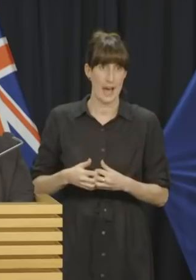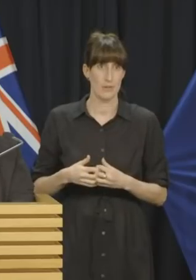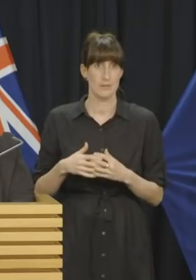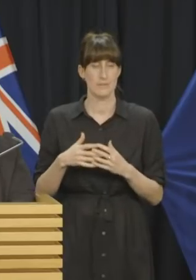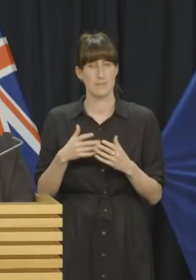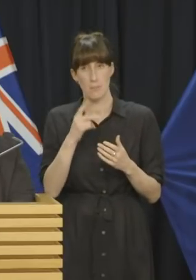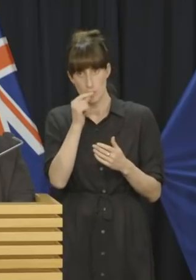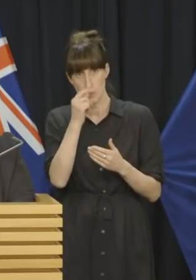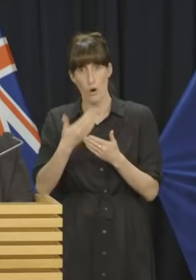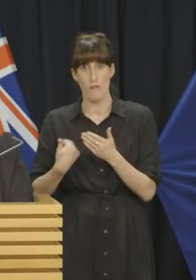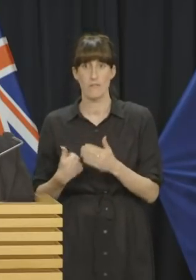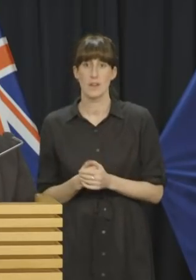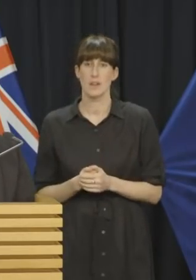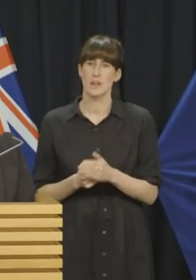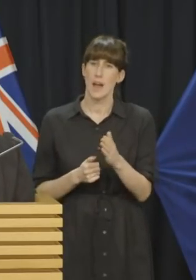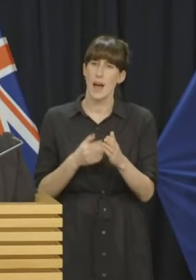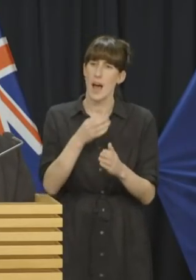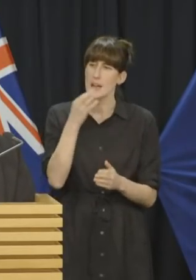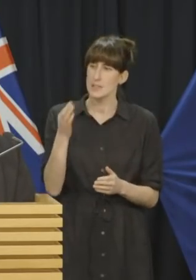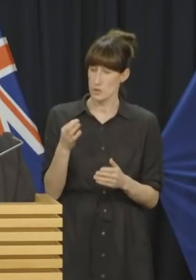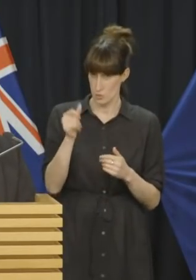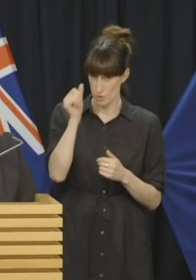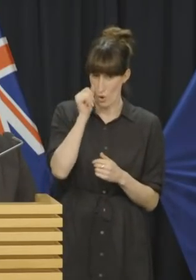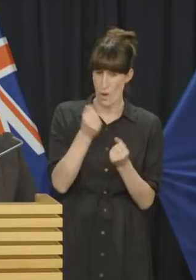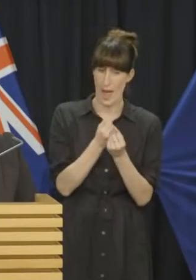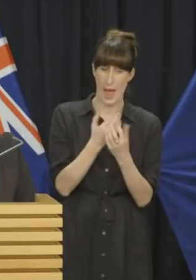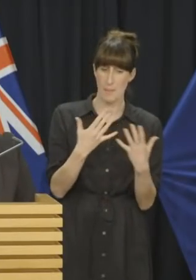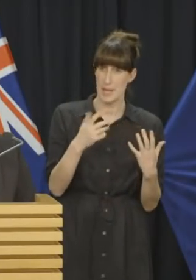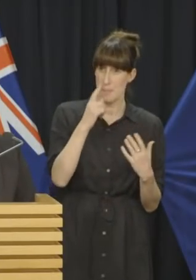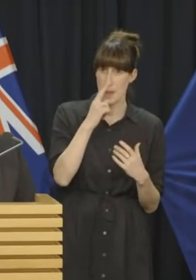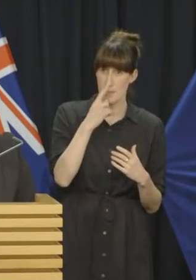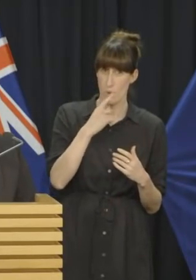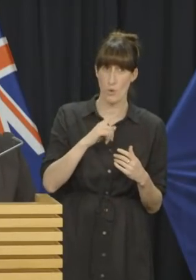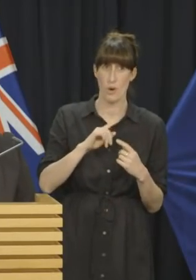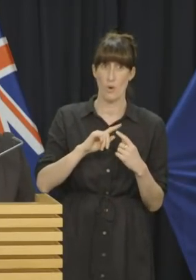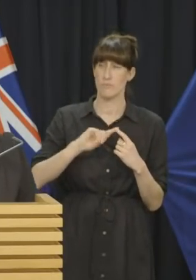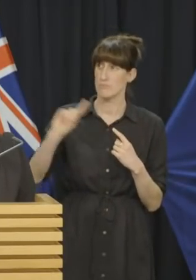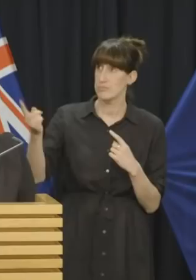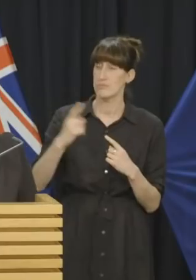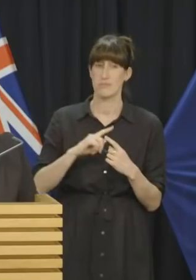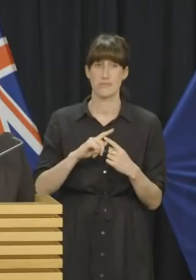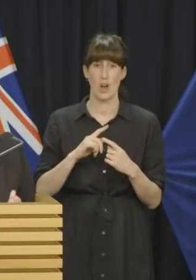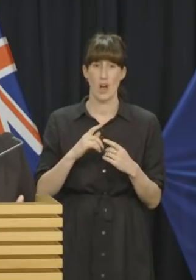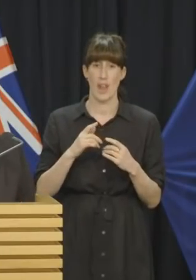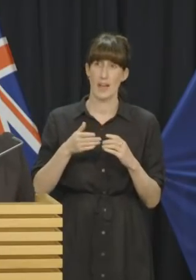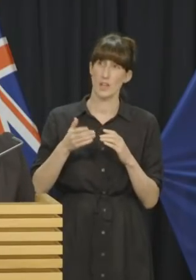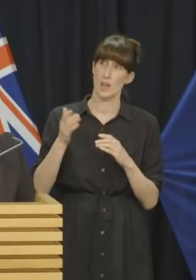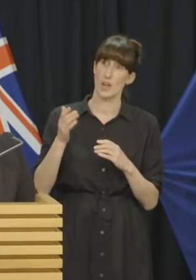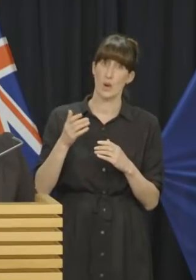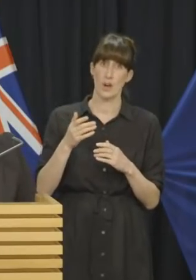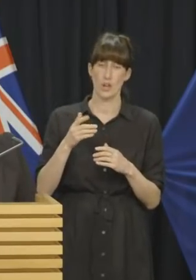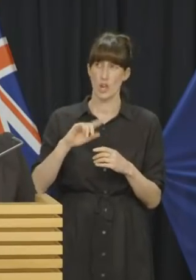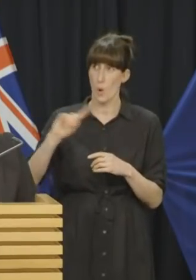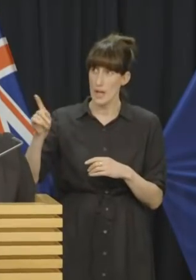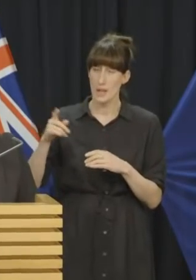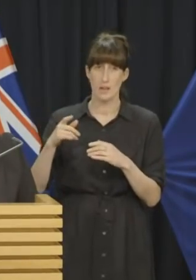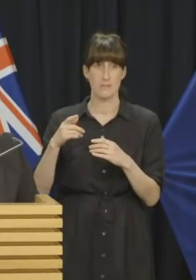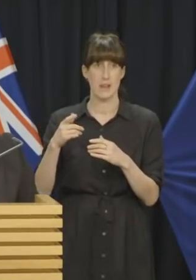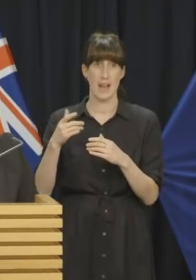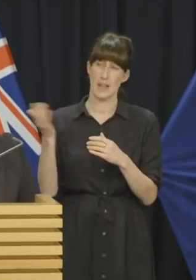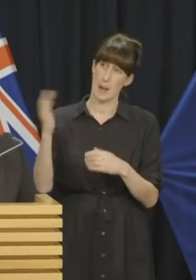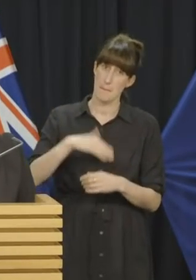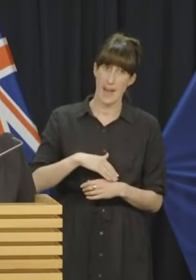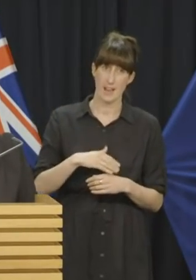huge number at the moment, but I think as we kind of go through this and it changes, that is set to increase. I mean, anecdotally, we do know